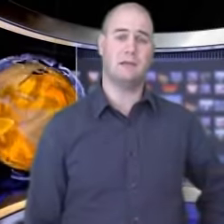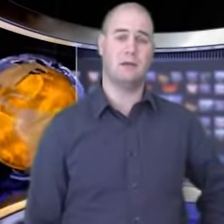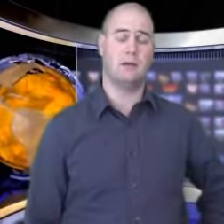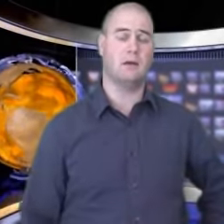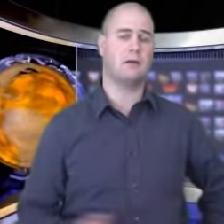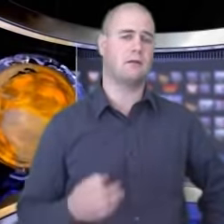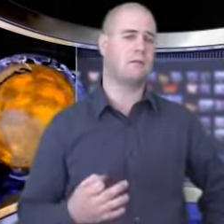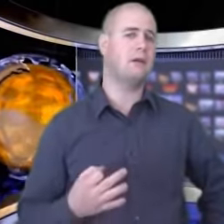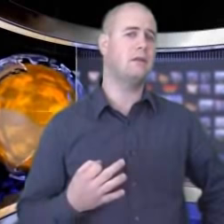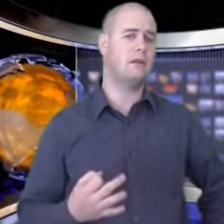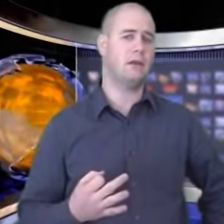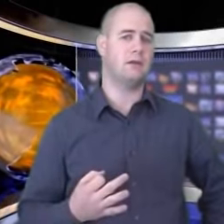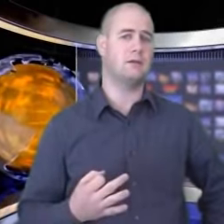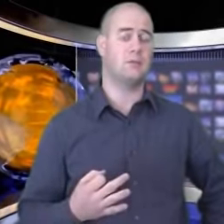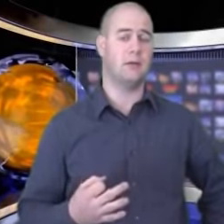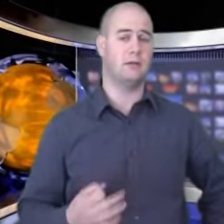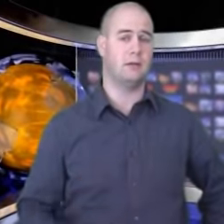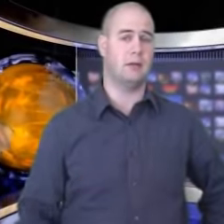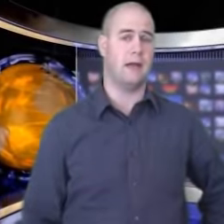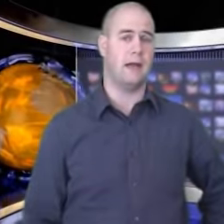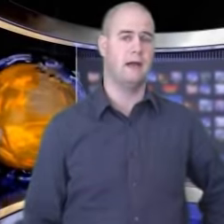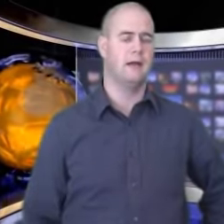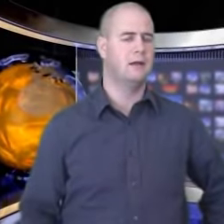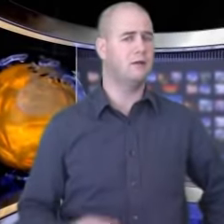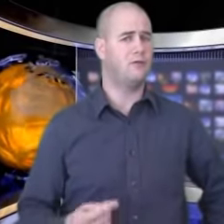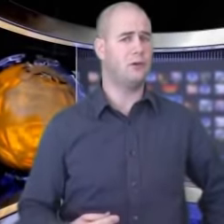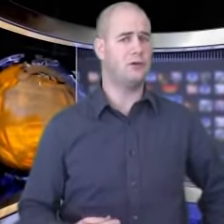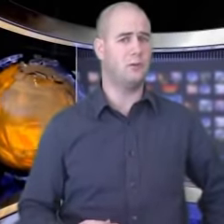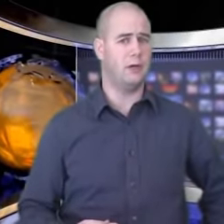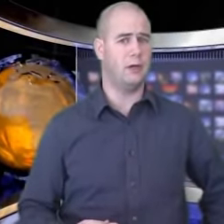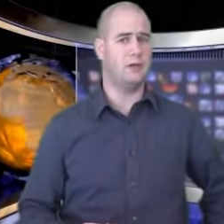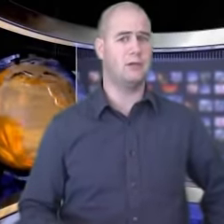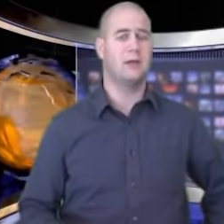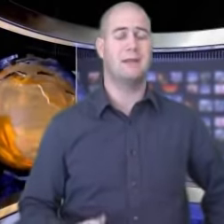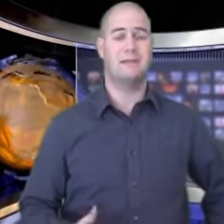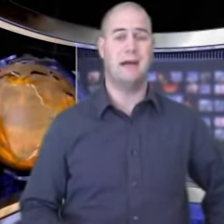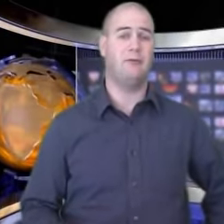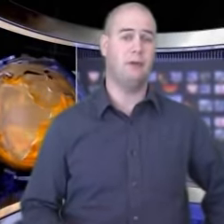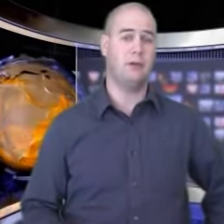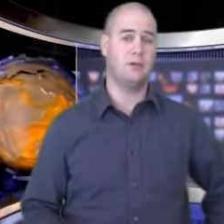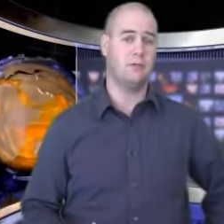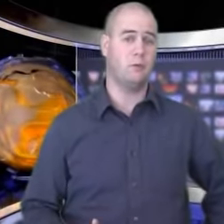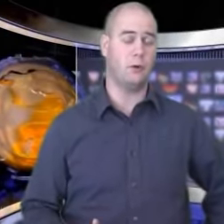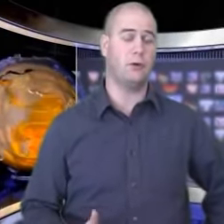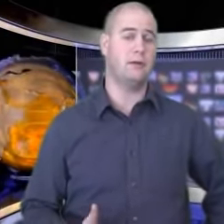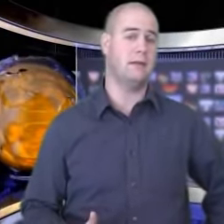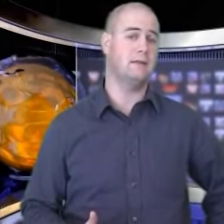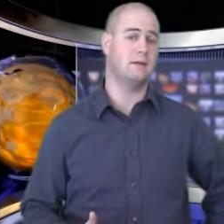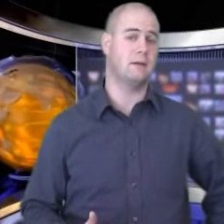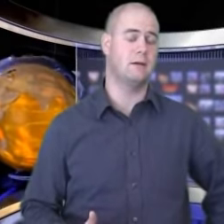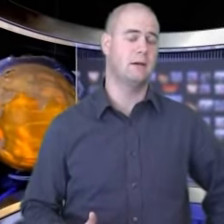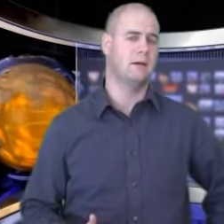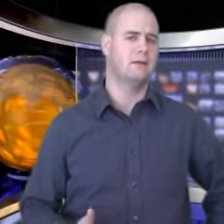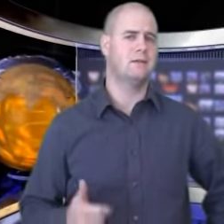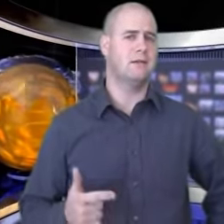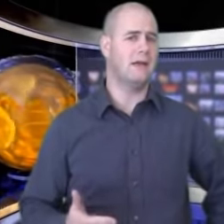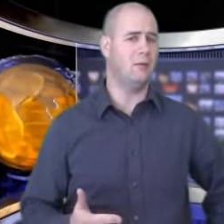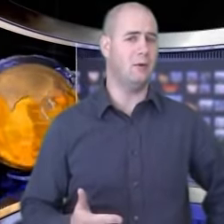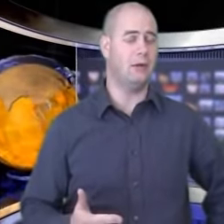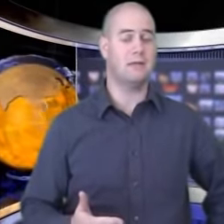there are three things that we need to look at. The first one is the definition of the word density. The second one is how do